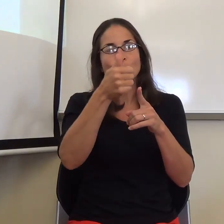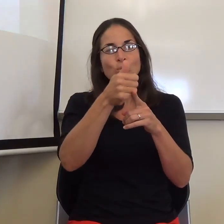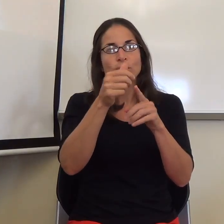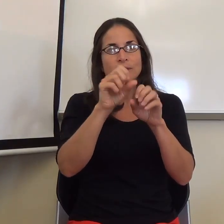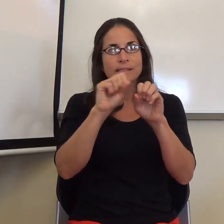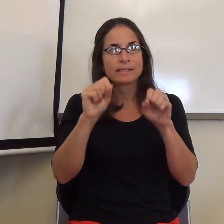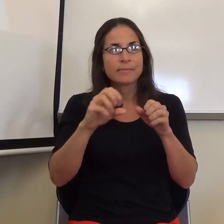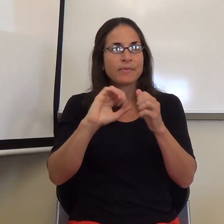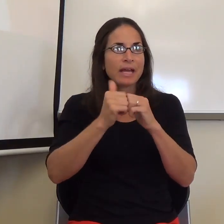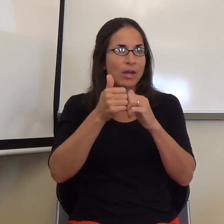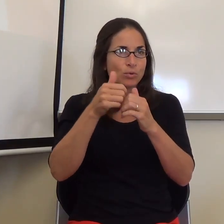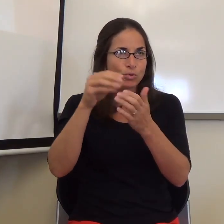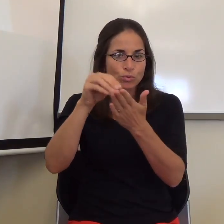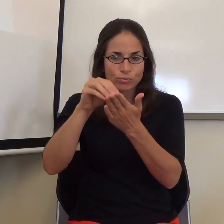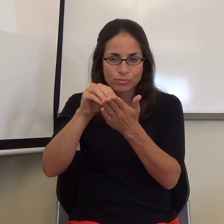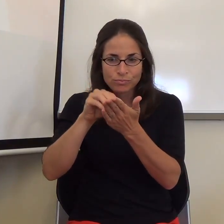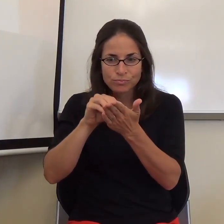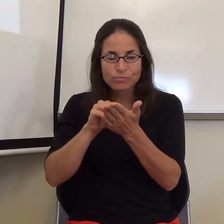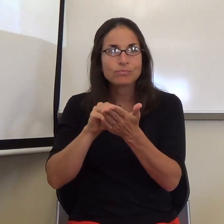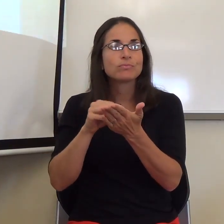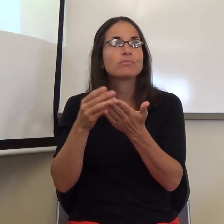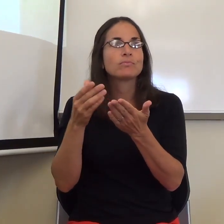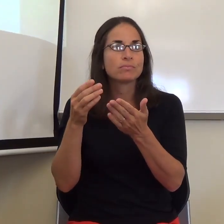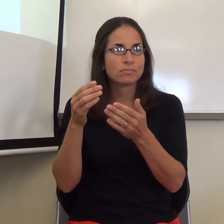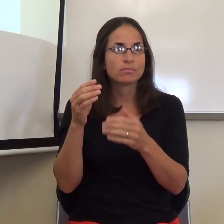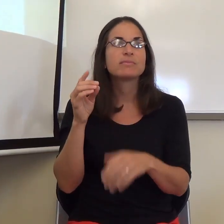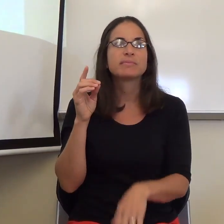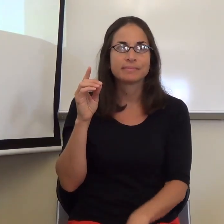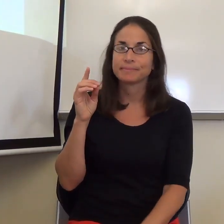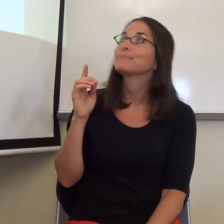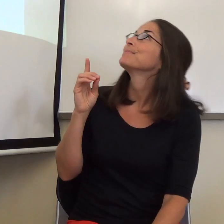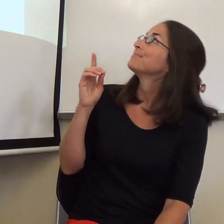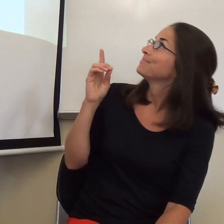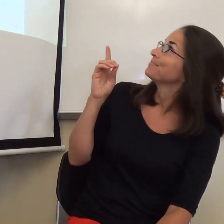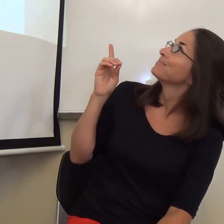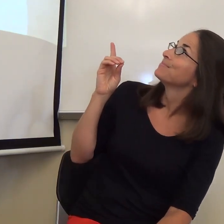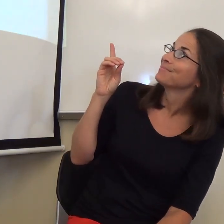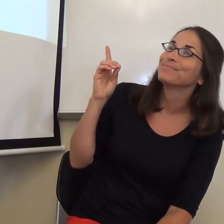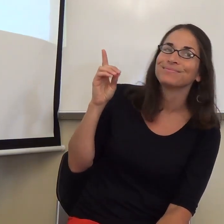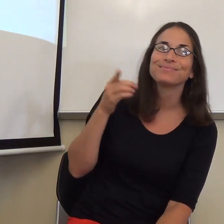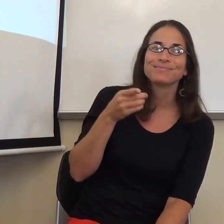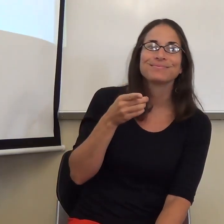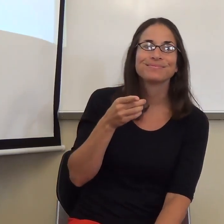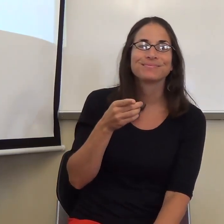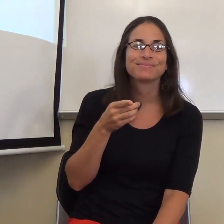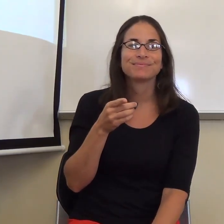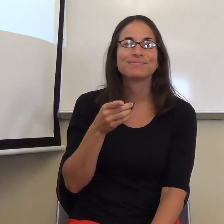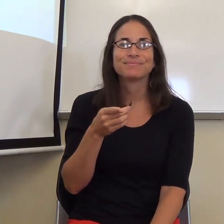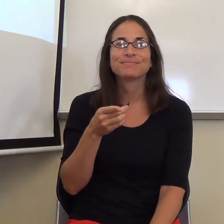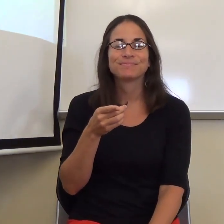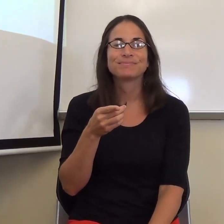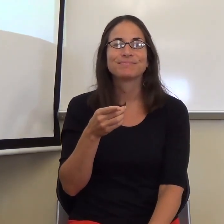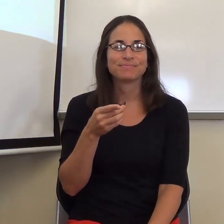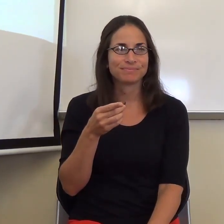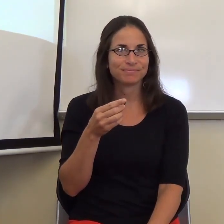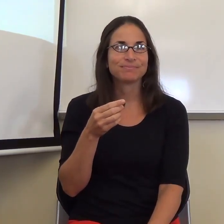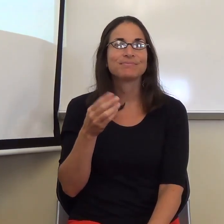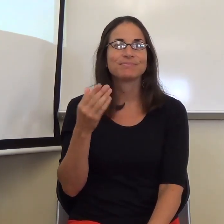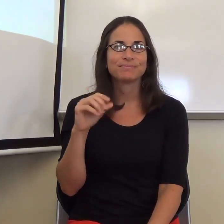things. A lot of people develop a little system of whenever they see a reversal transition, meaning it's